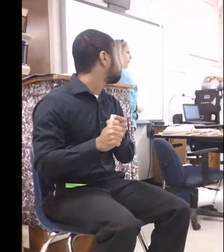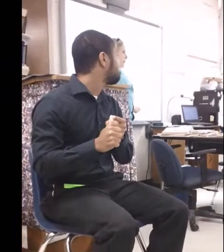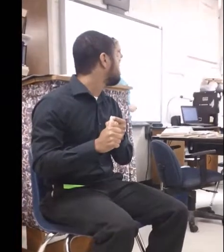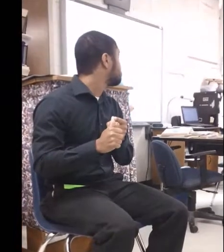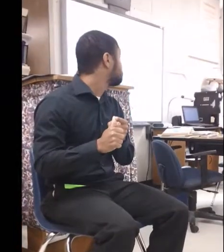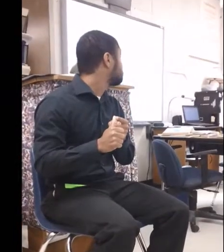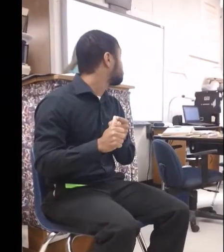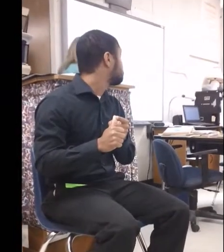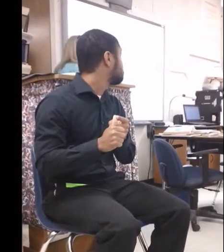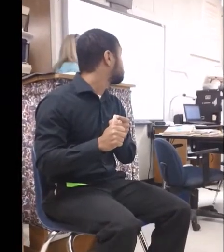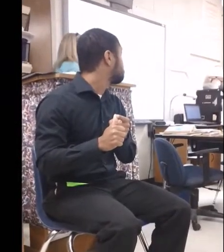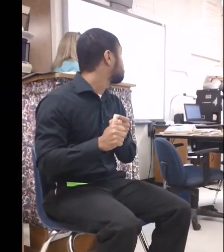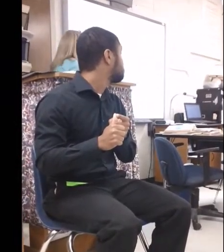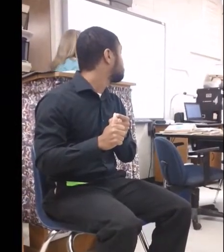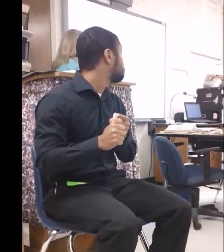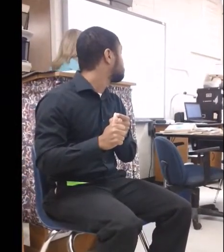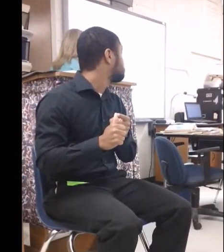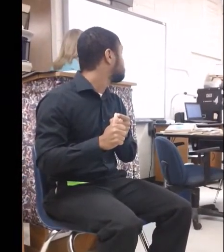Okay?